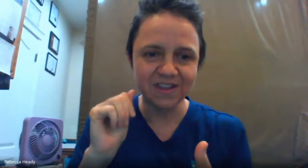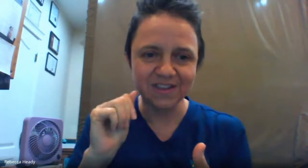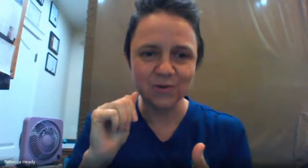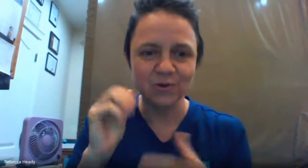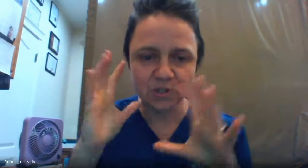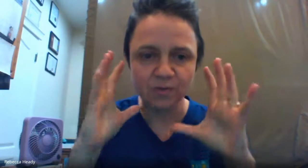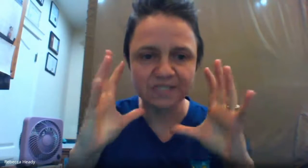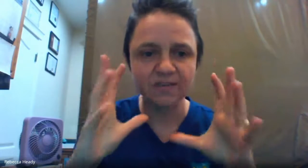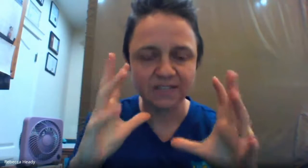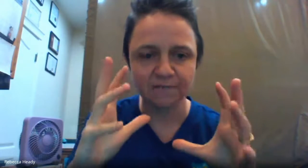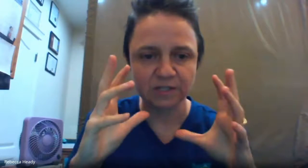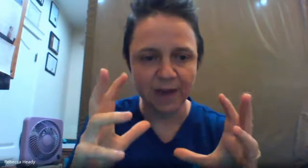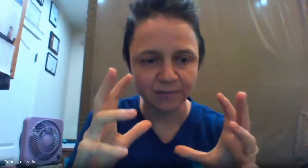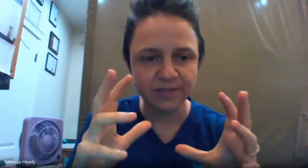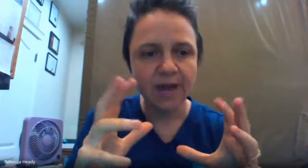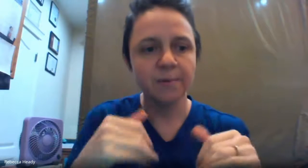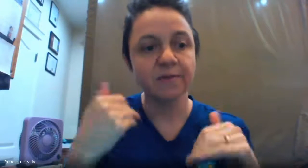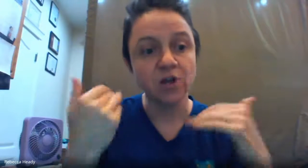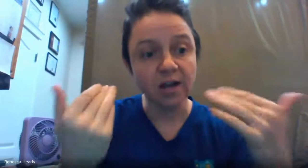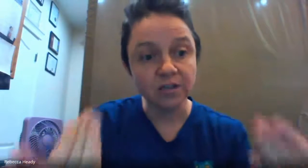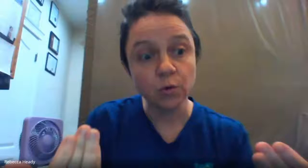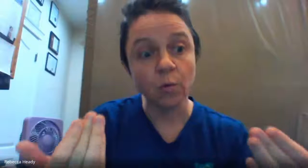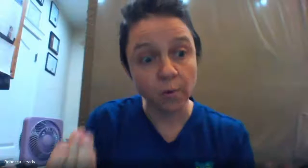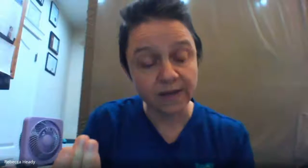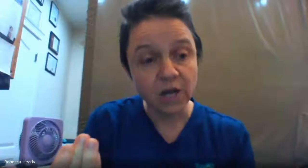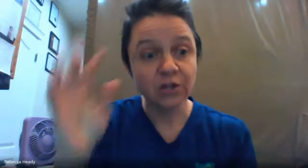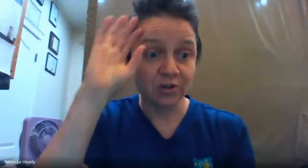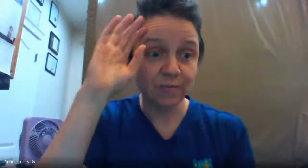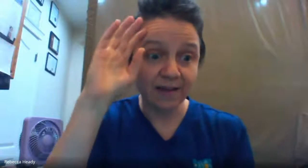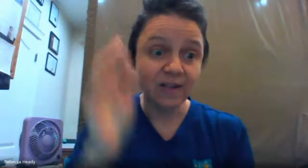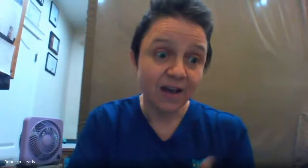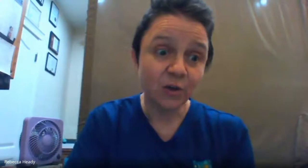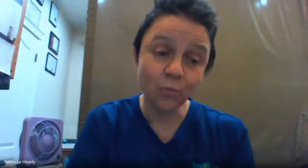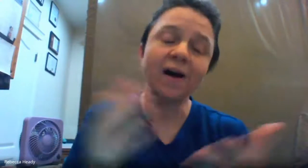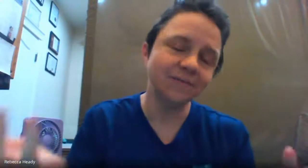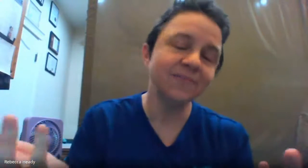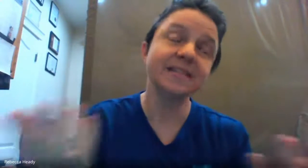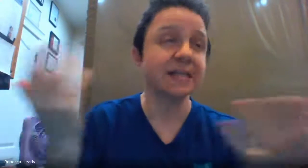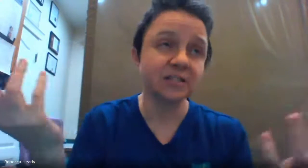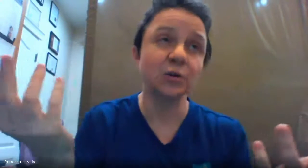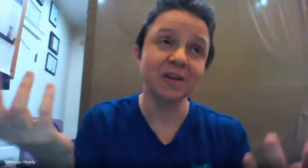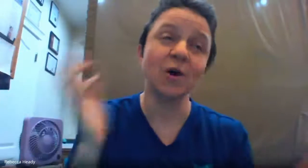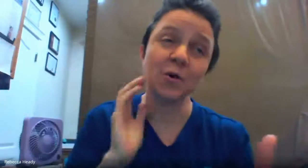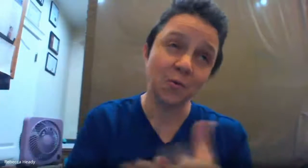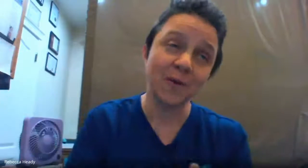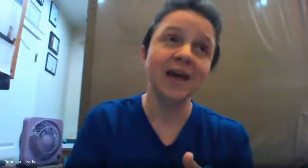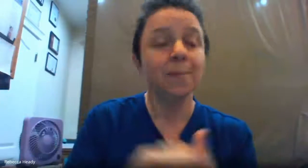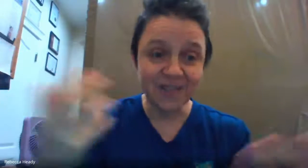no specific sign for spouse, but if you're talking to a woman, their spouse could, well, these days it could be also a woman, but they say life